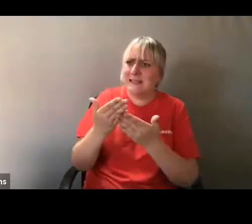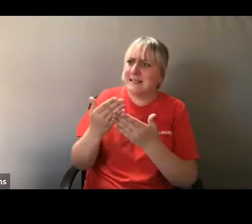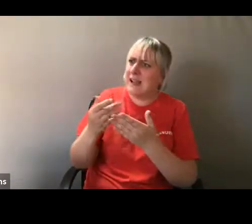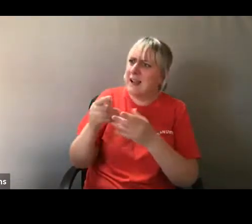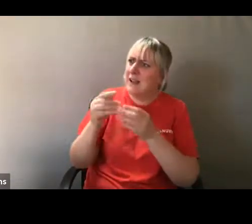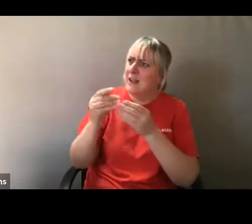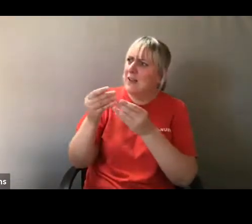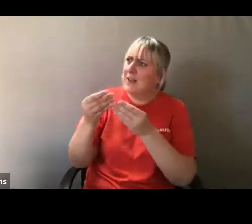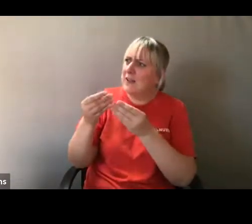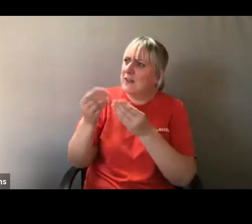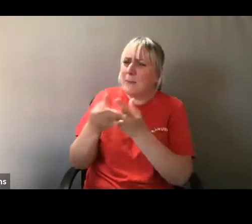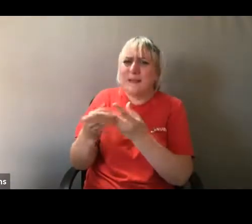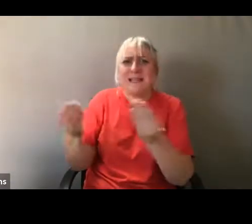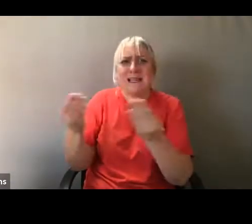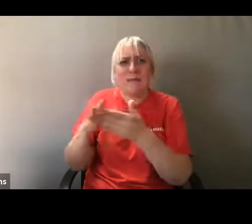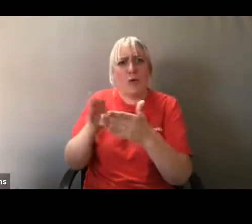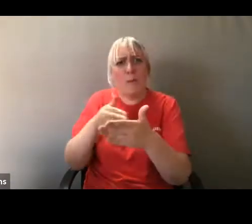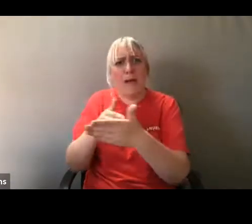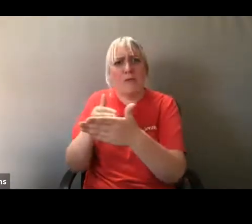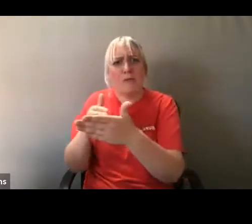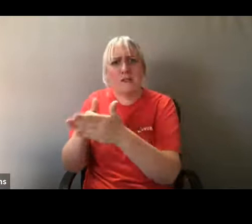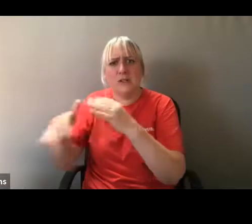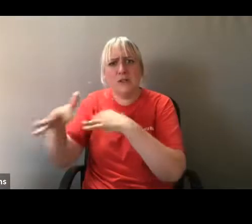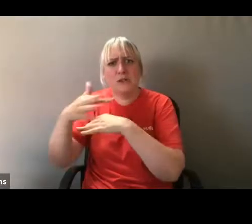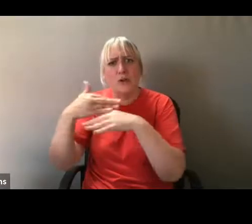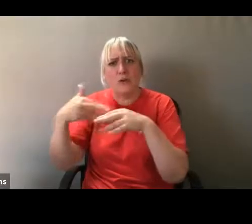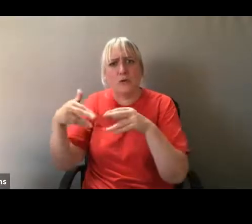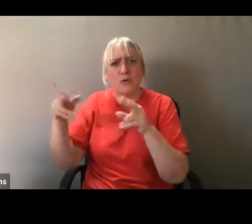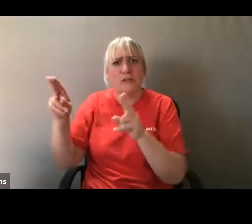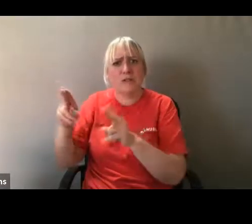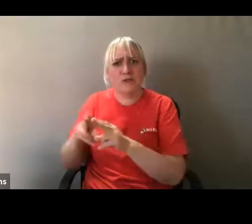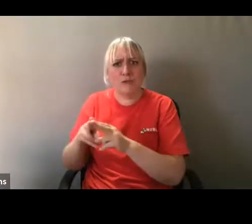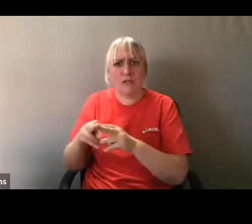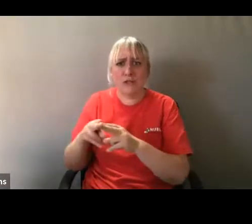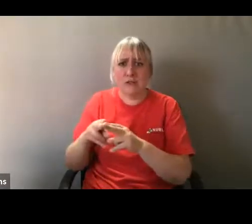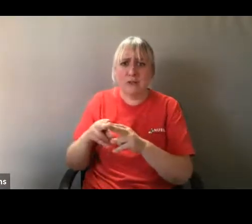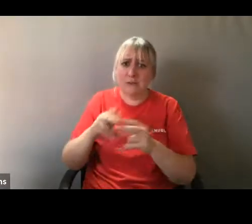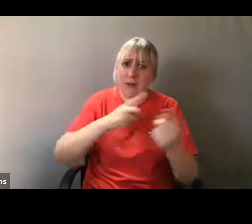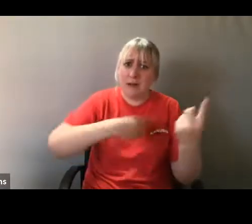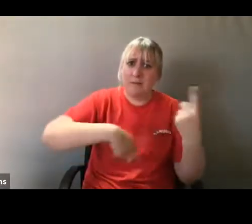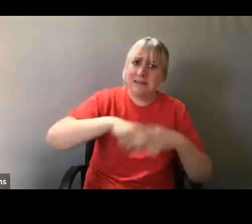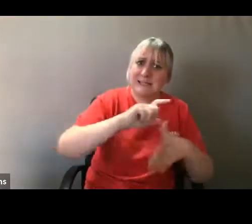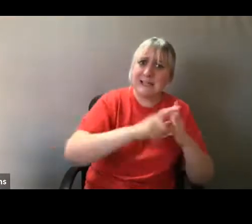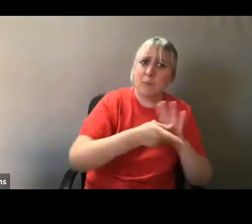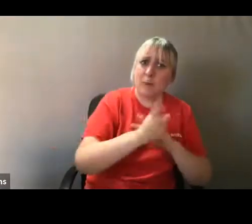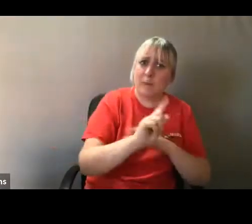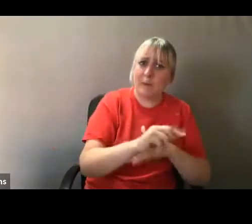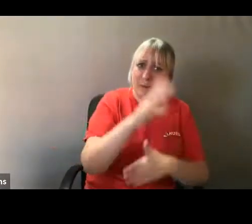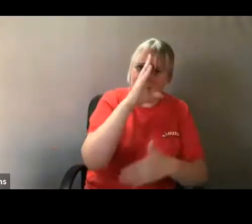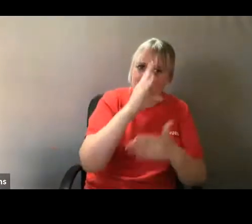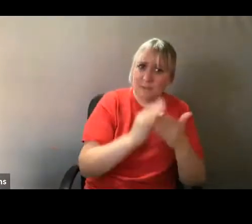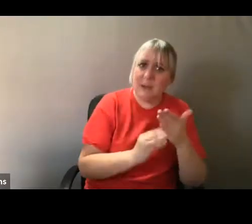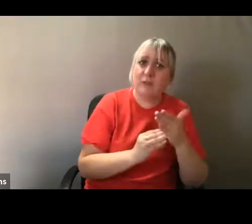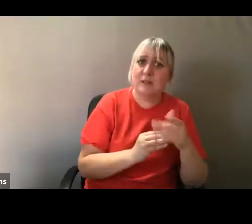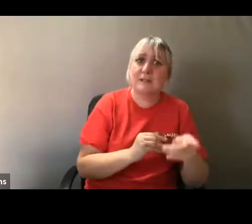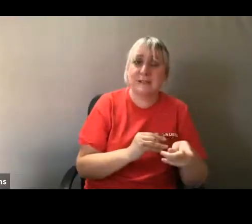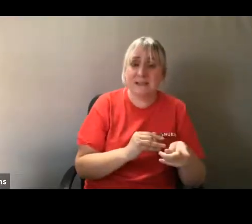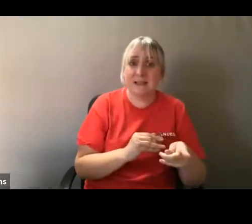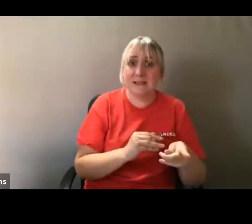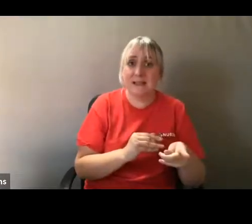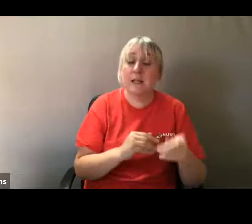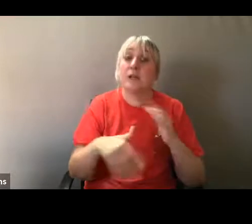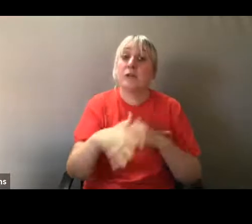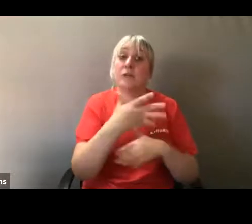social restrictions faced by disabled people. It